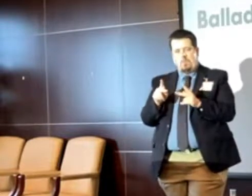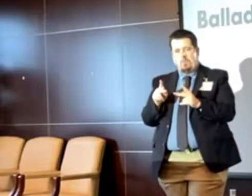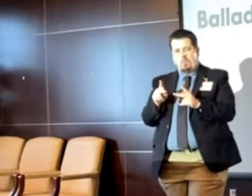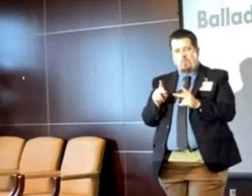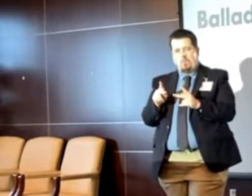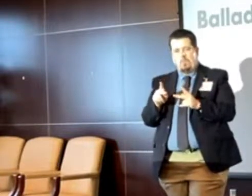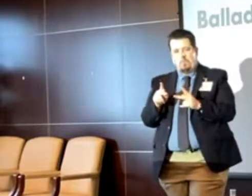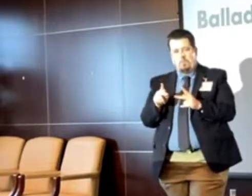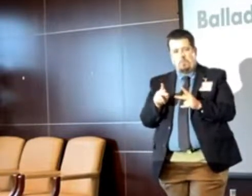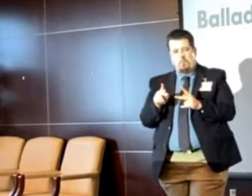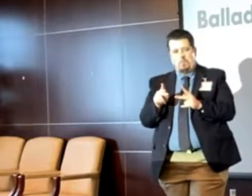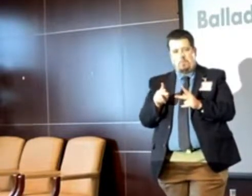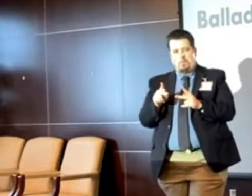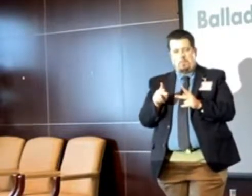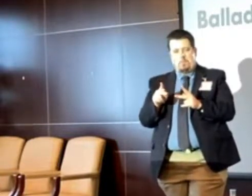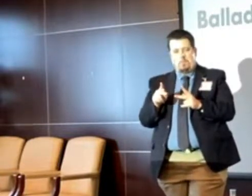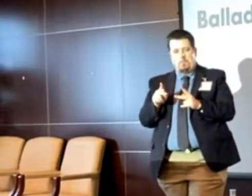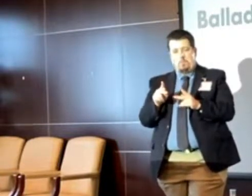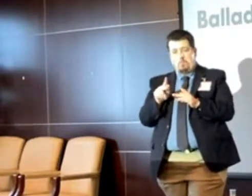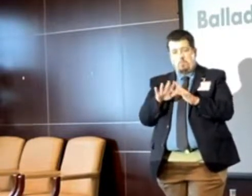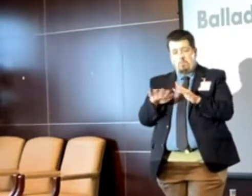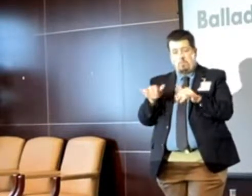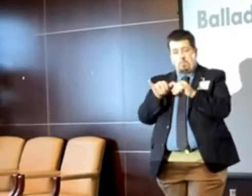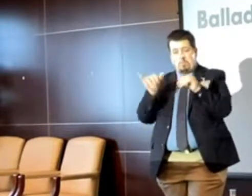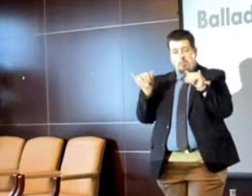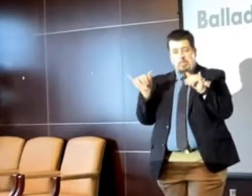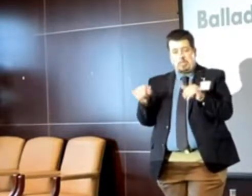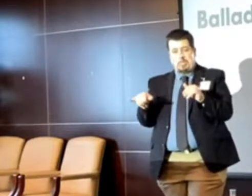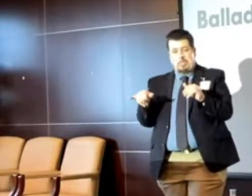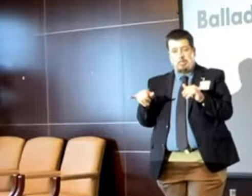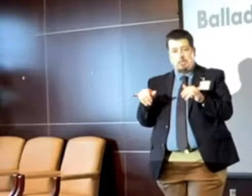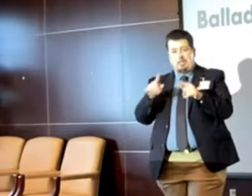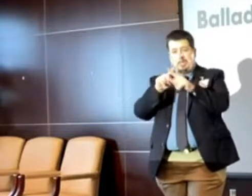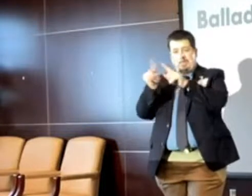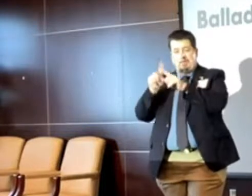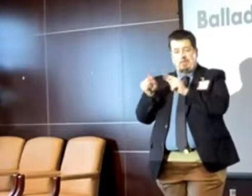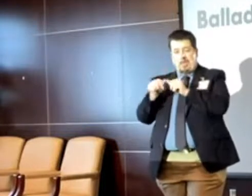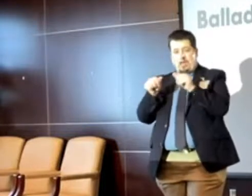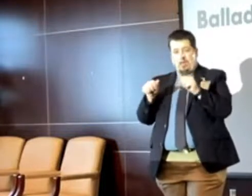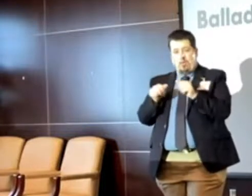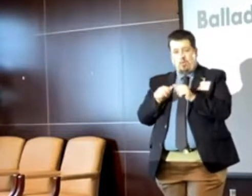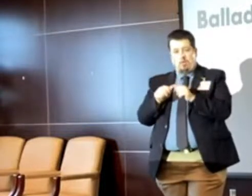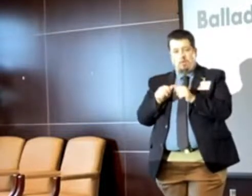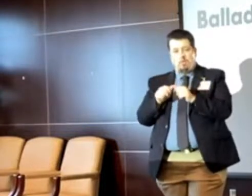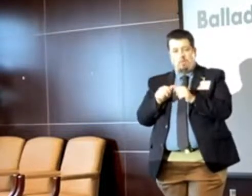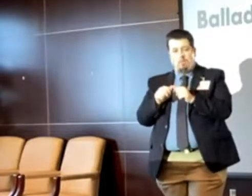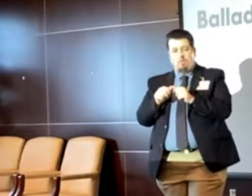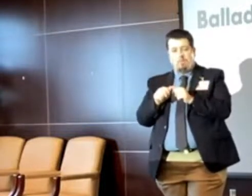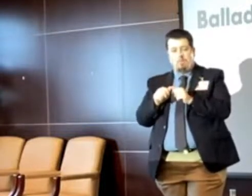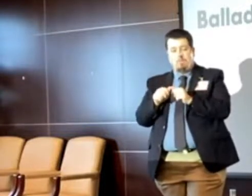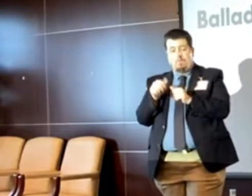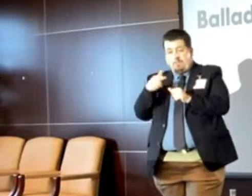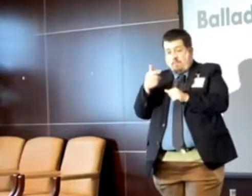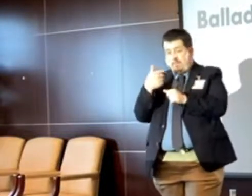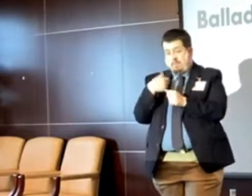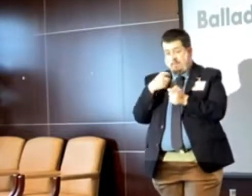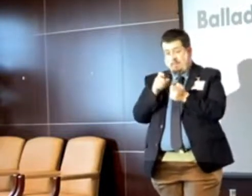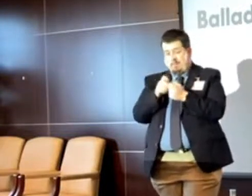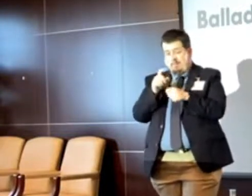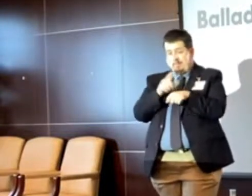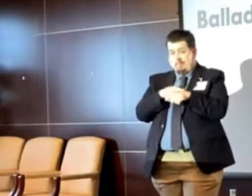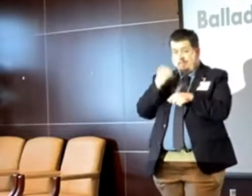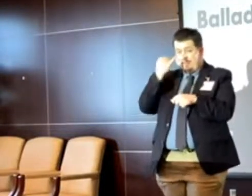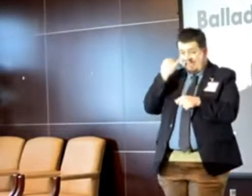would those be spread across the system as well? And if there is a time where those people